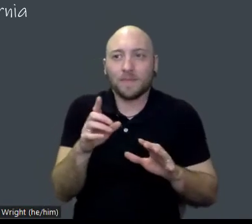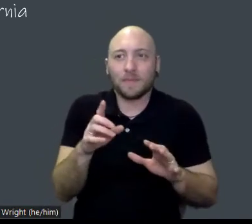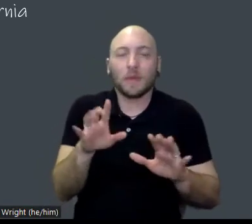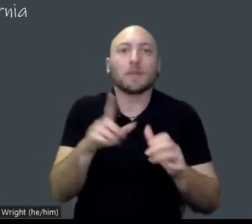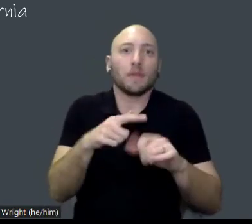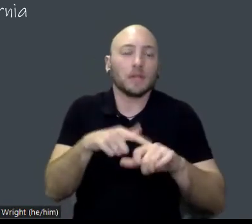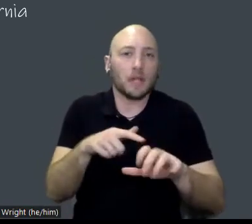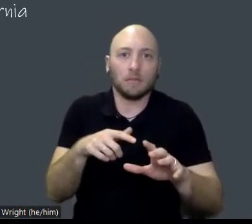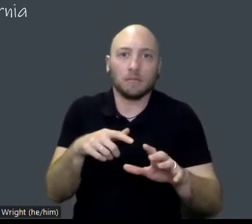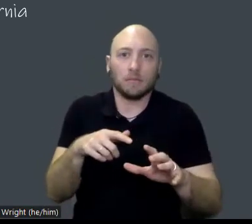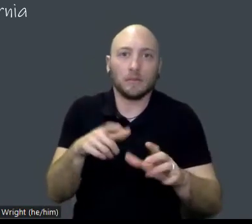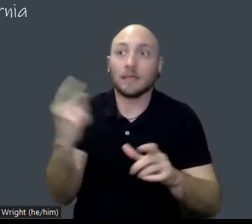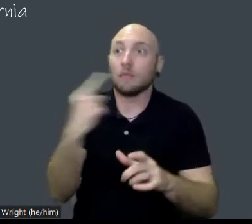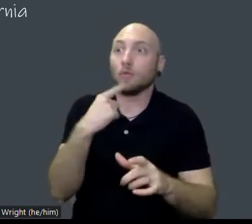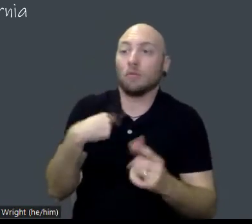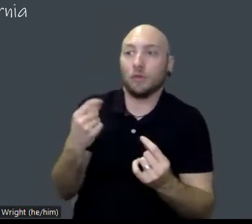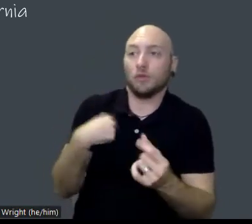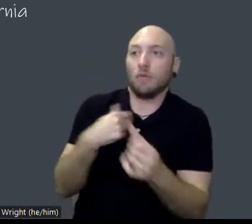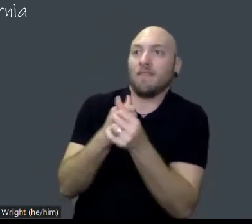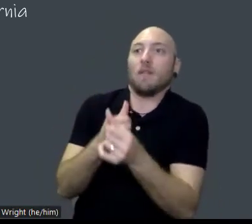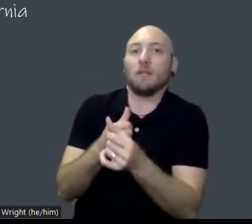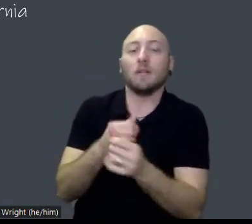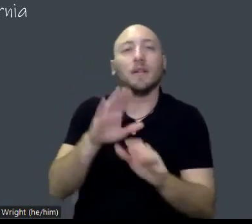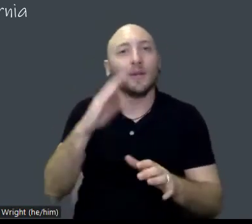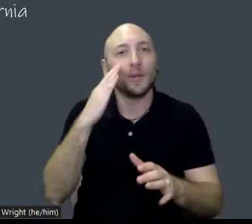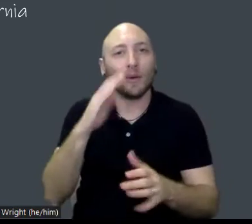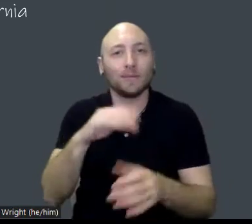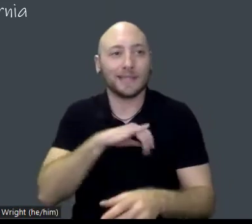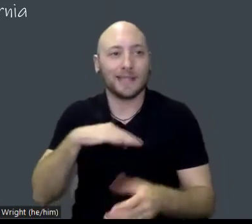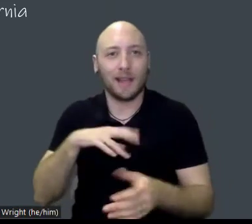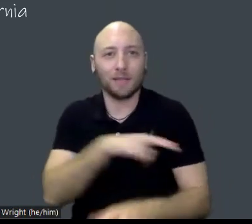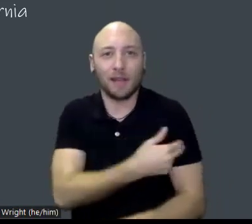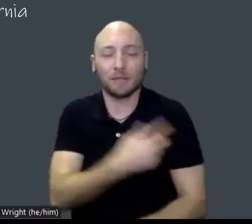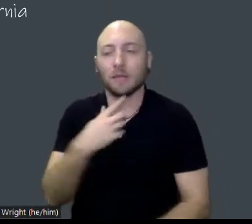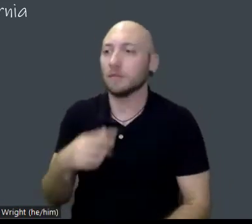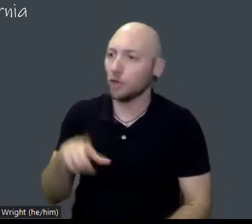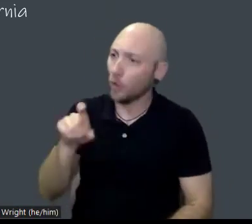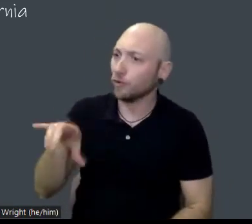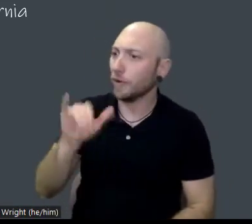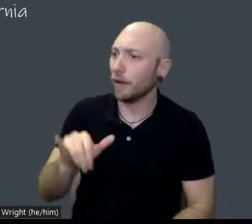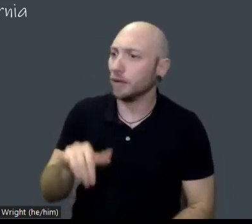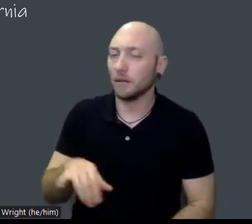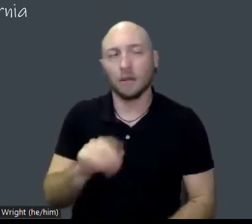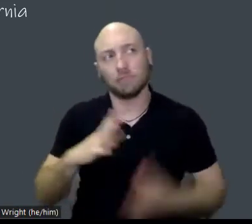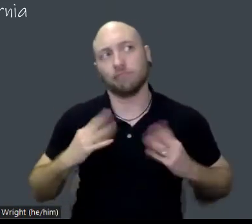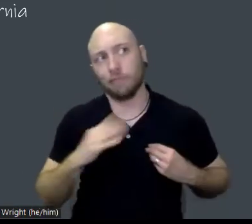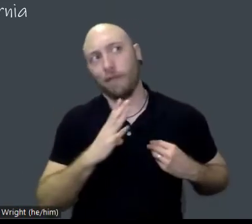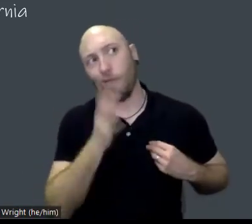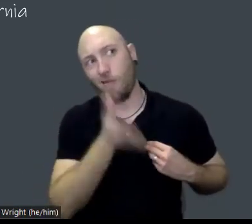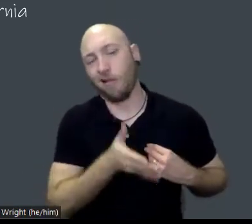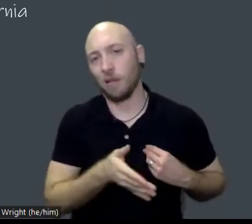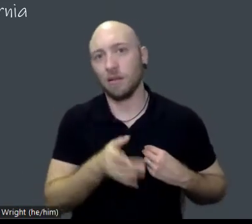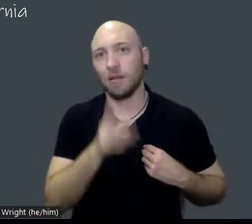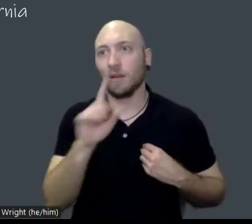is like the people at the hospital said, do this. And I was like, whatever, I'll do it. That was the only first time in my life I've like actually taken